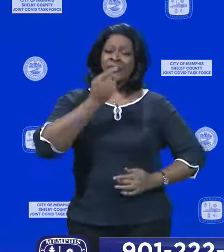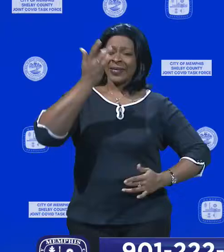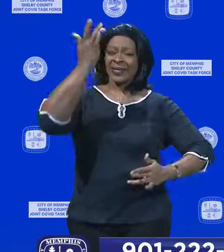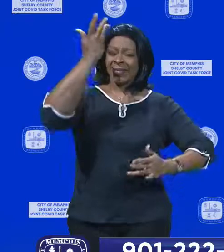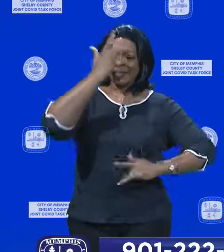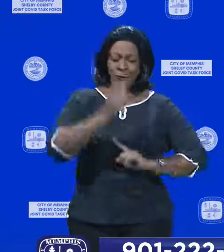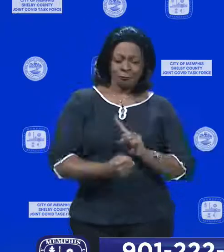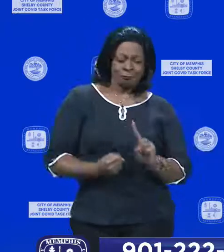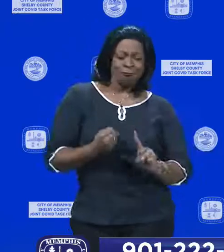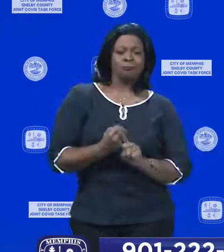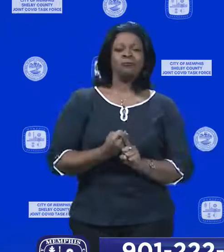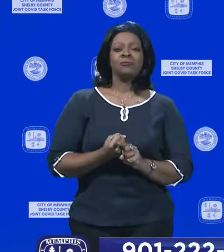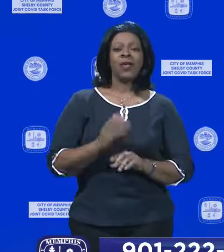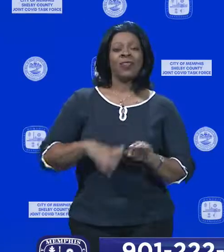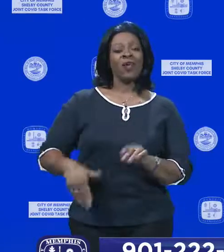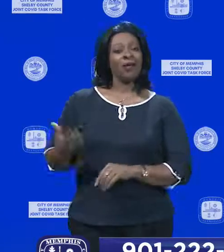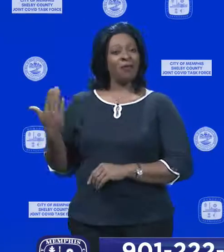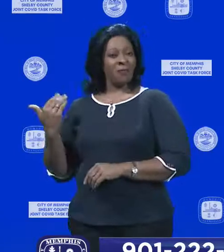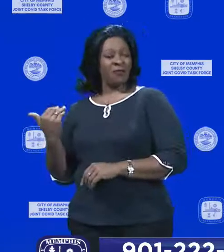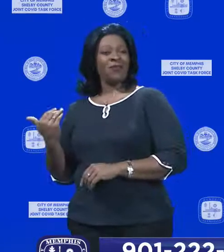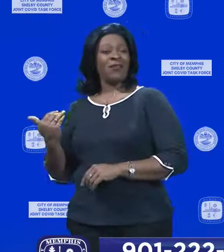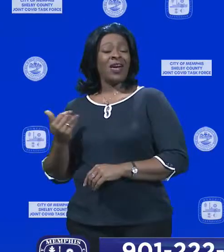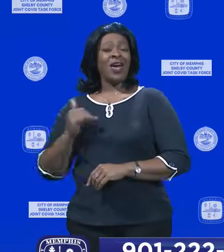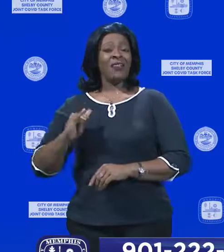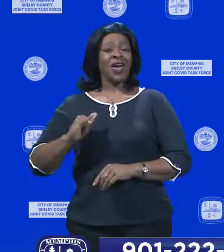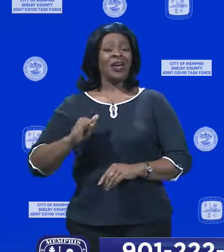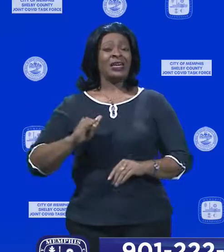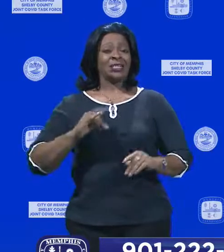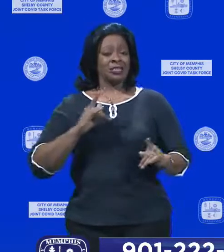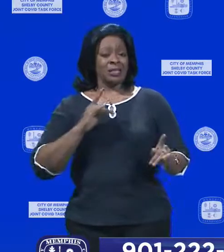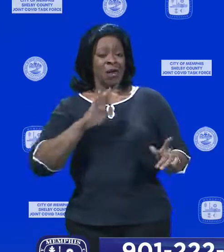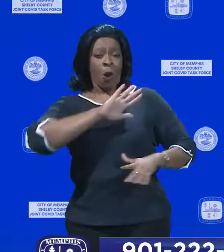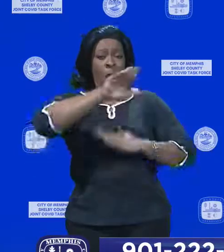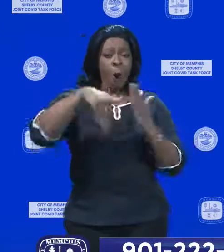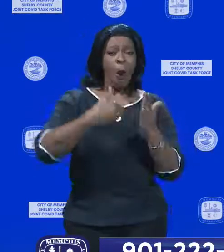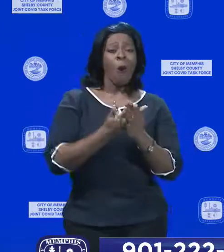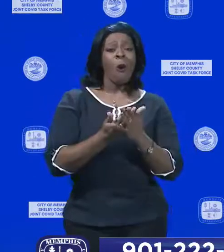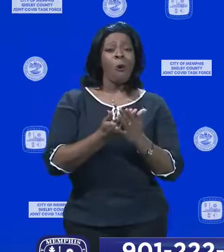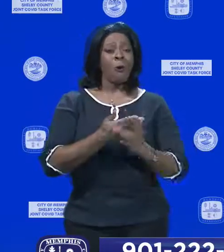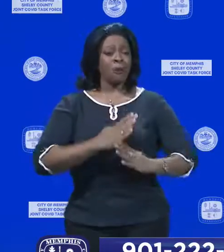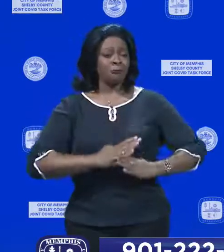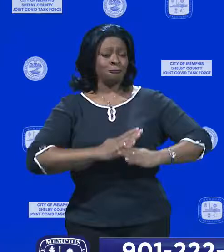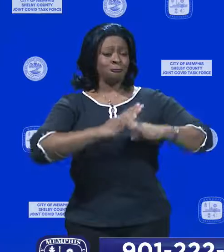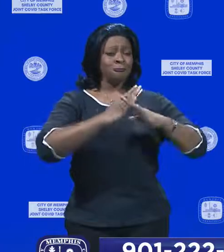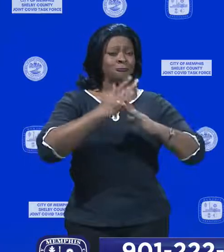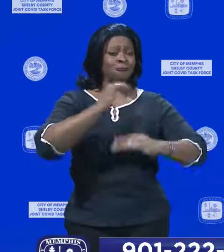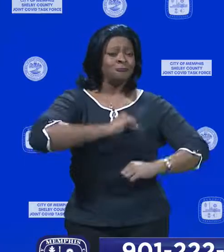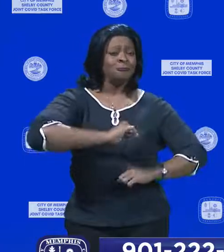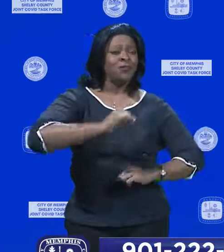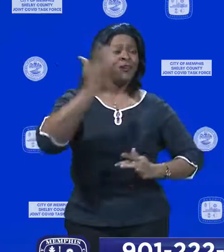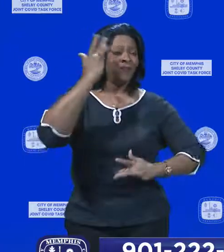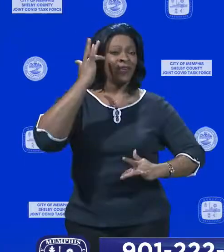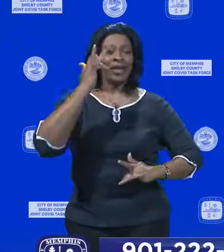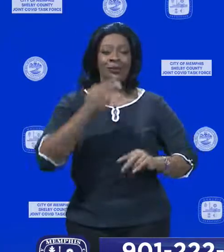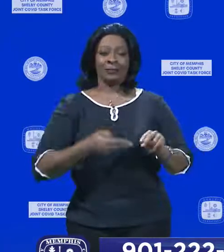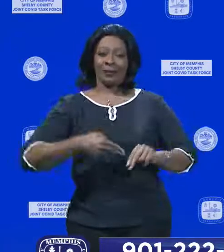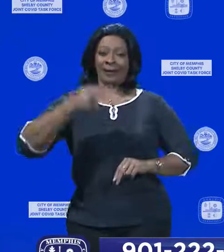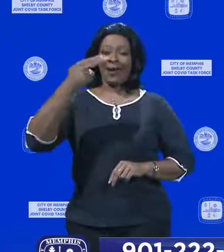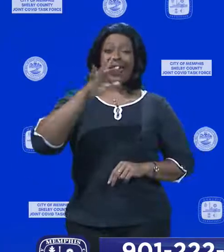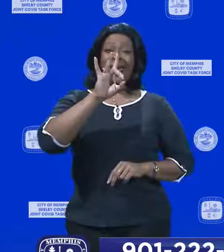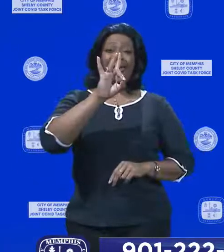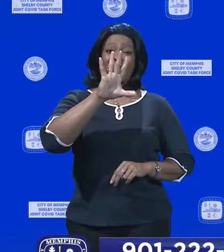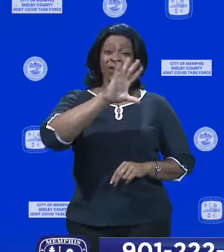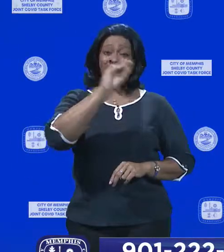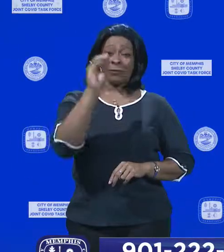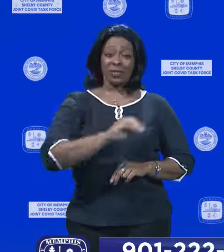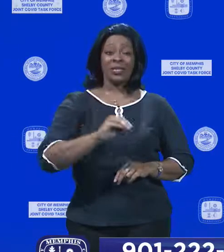And so that pushes the herd immunity concept to a higher level. Probably about 85% of the